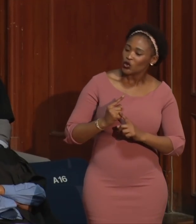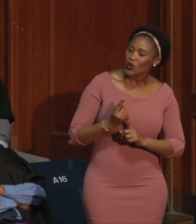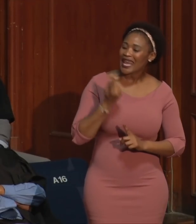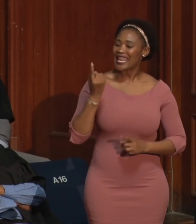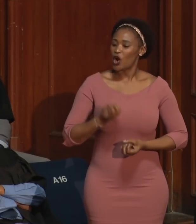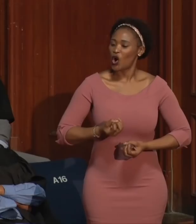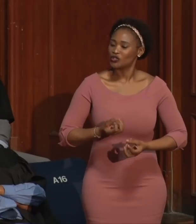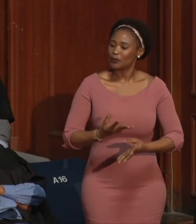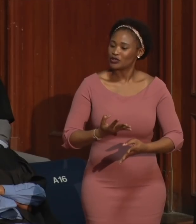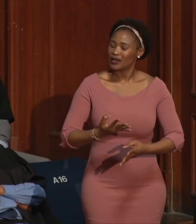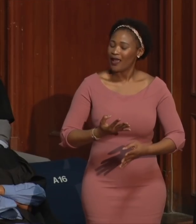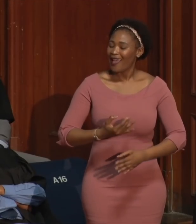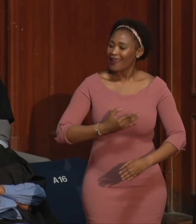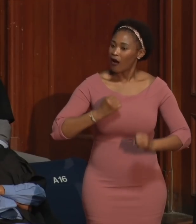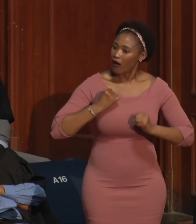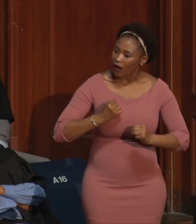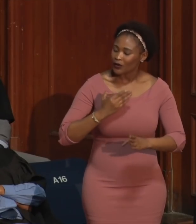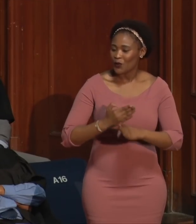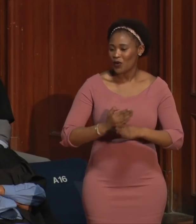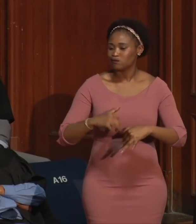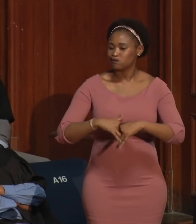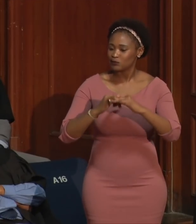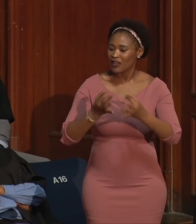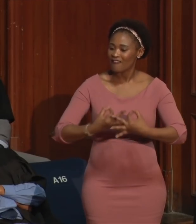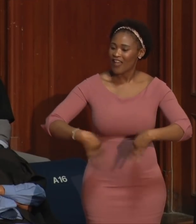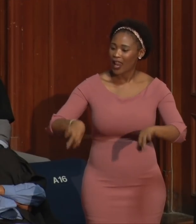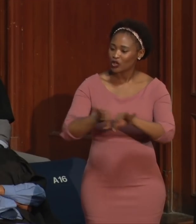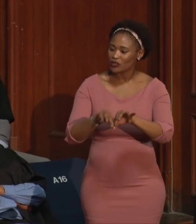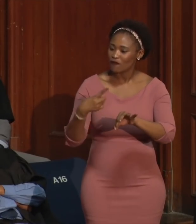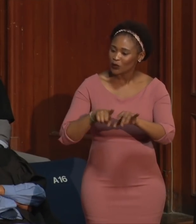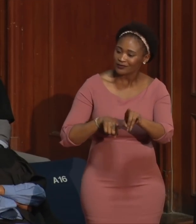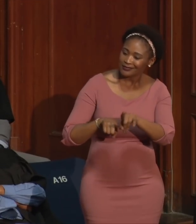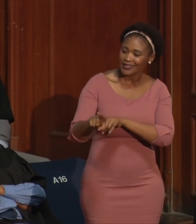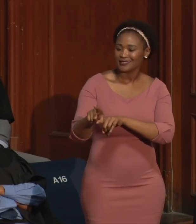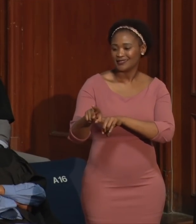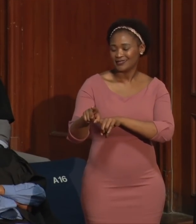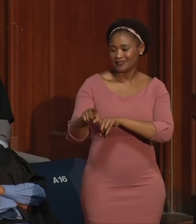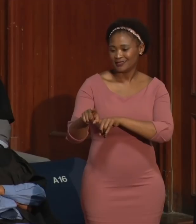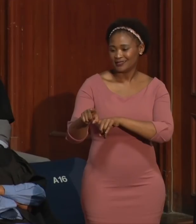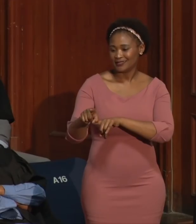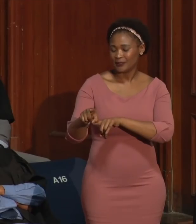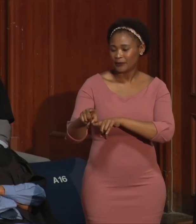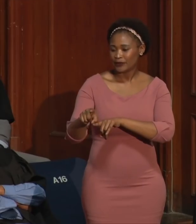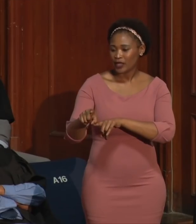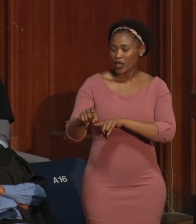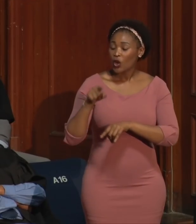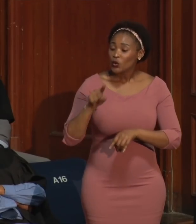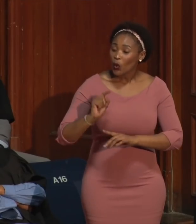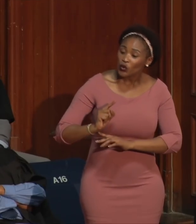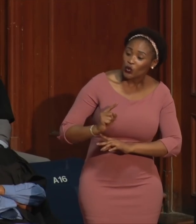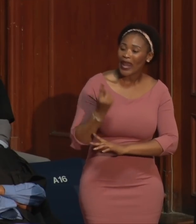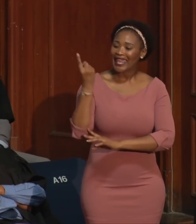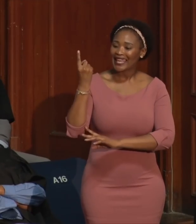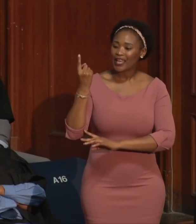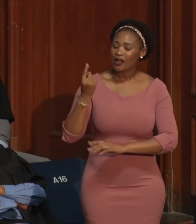work over time creates value that yields success. Your unique contribution